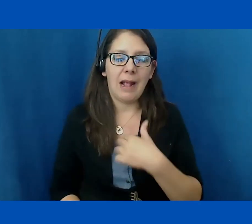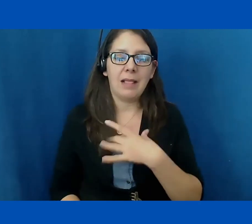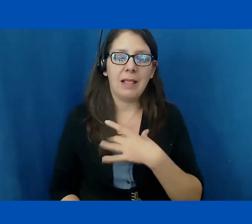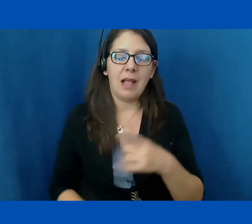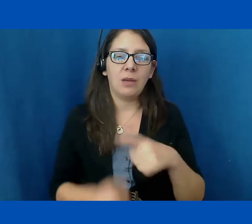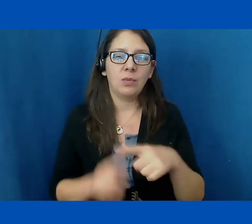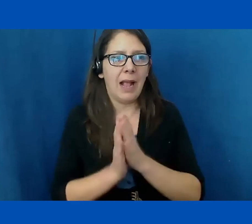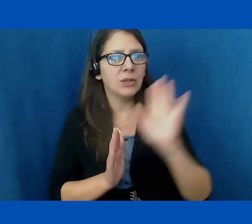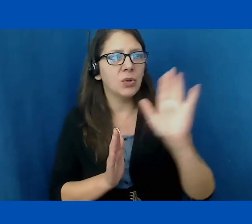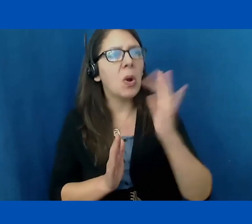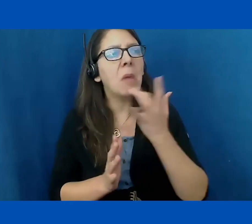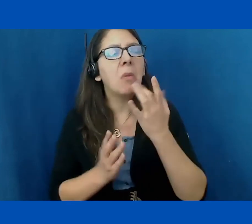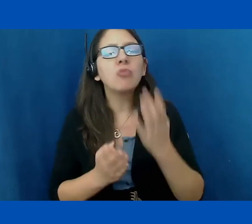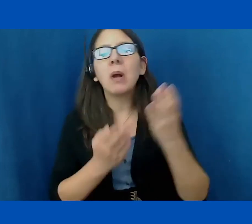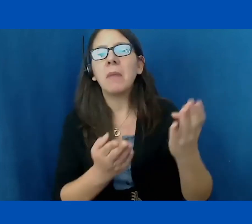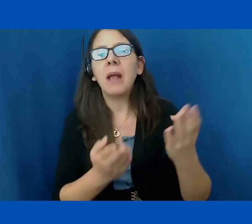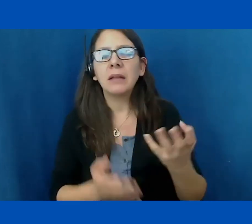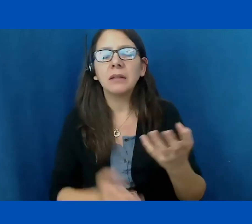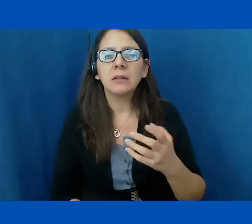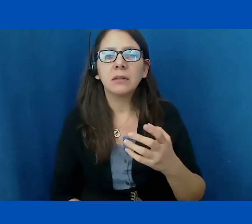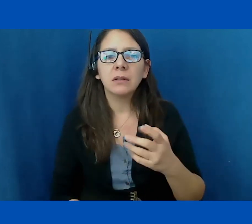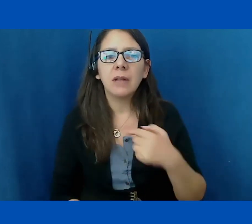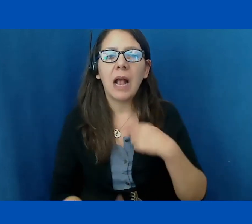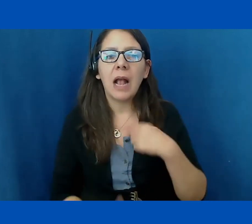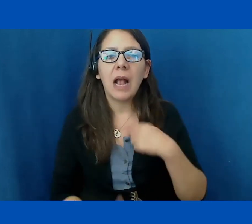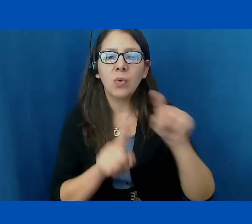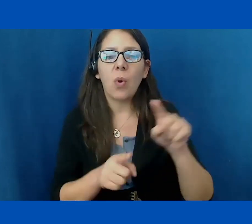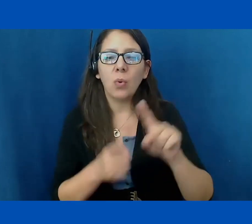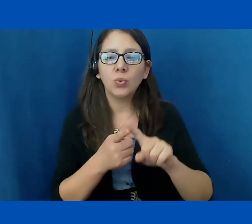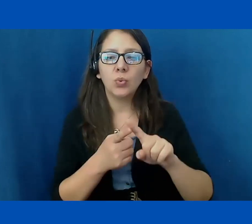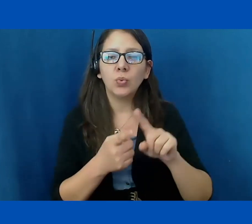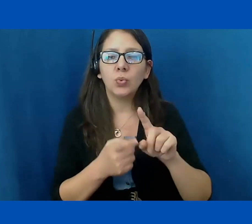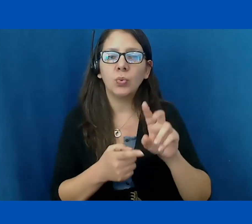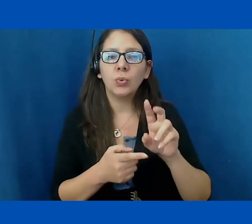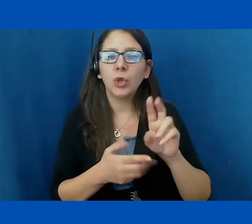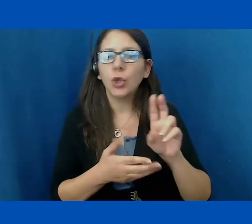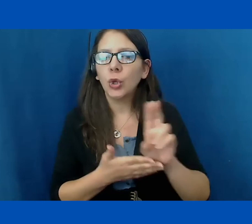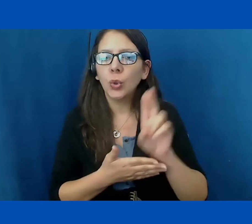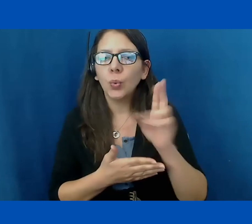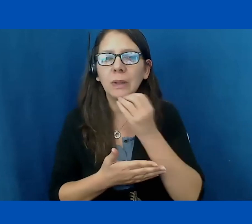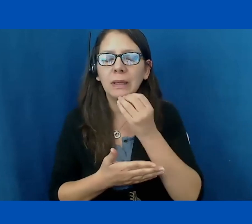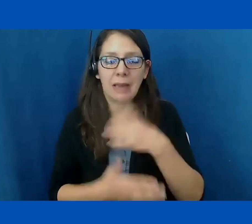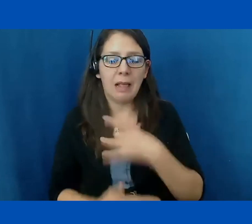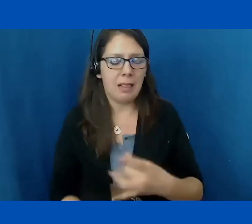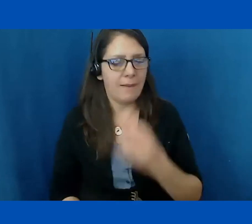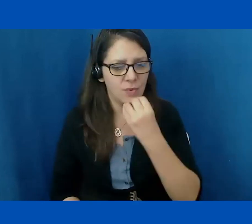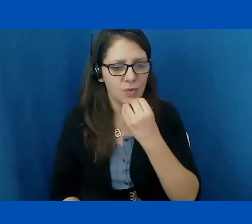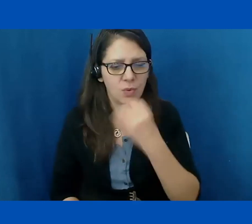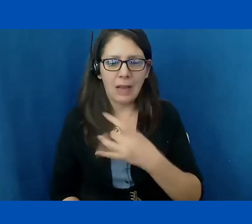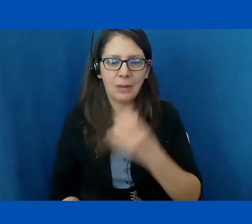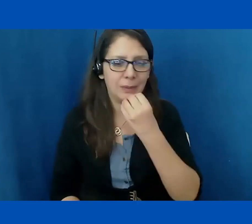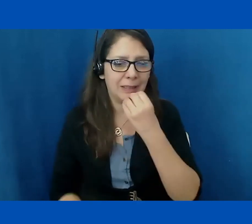not, so like when I go to eat, for instance, I like food. I must admit, I like food. I like to eat all kinds of